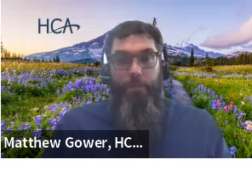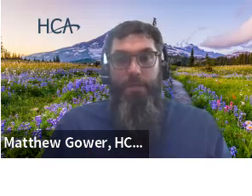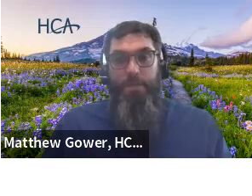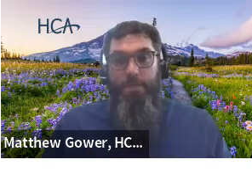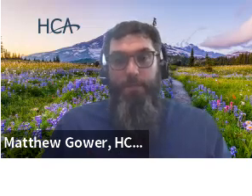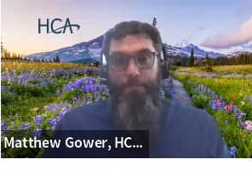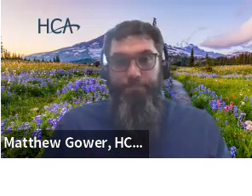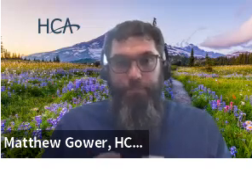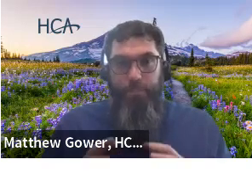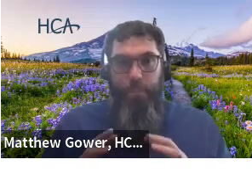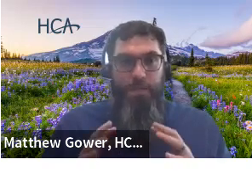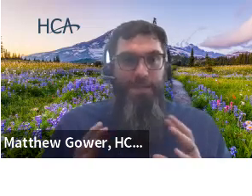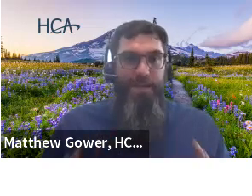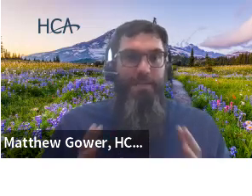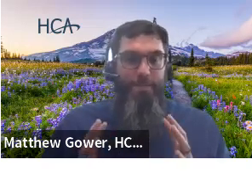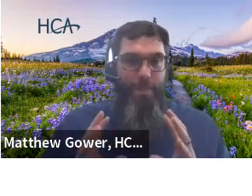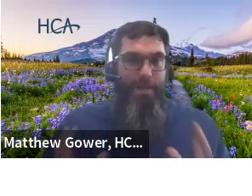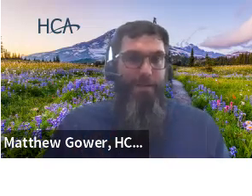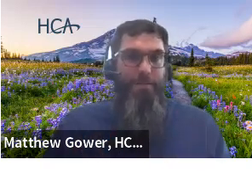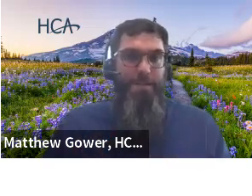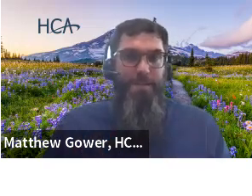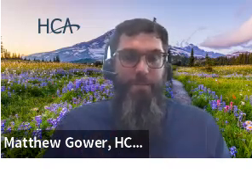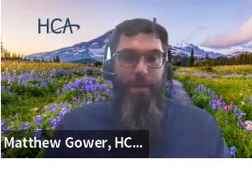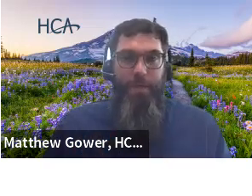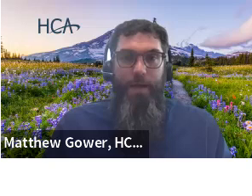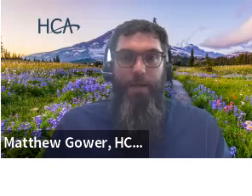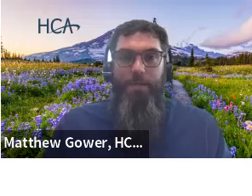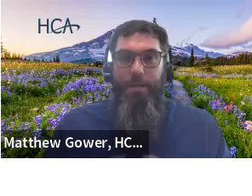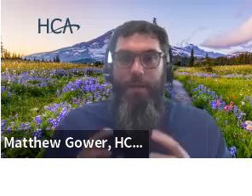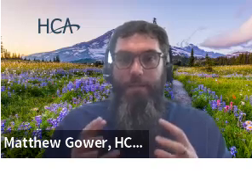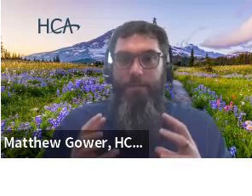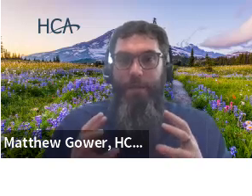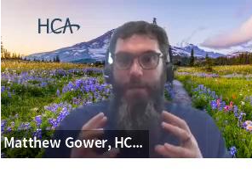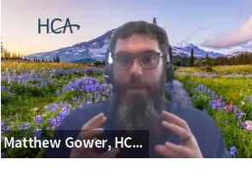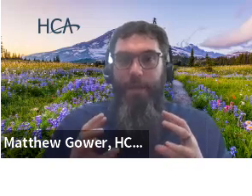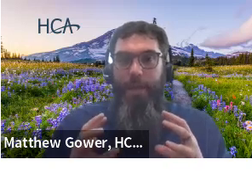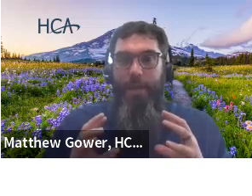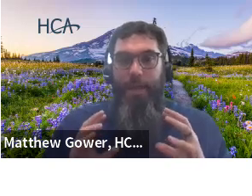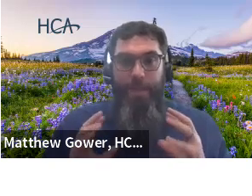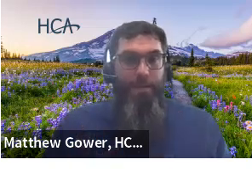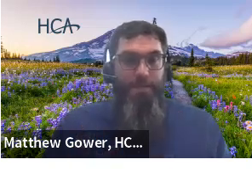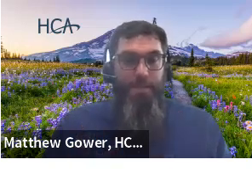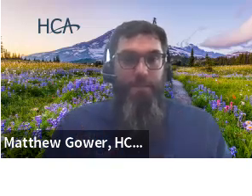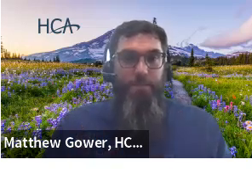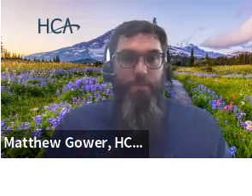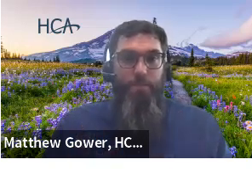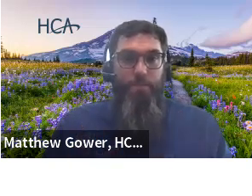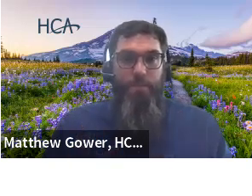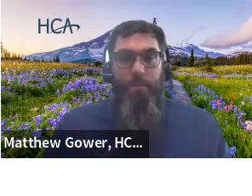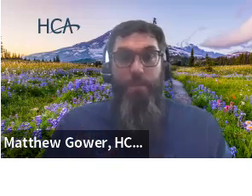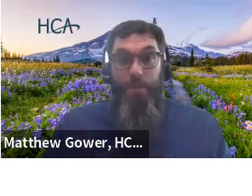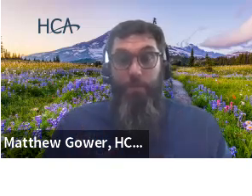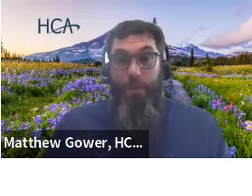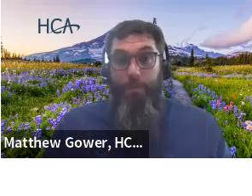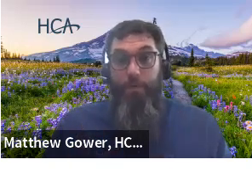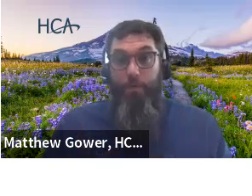behavioral health reasons. So that's kind of the background of the system of how we got here. It started as a very reactive system to serving